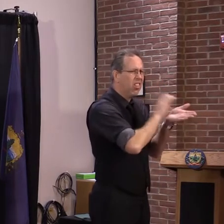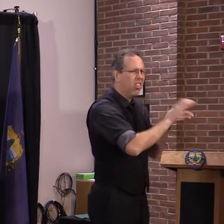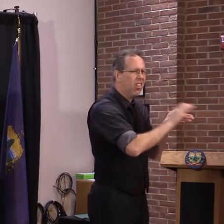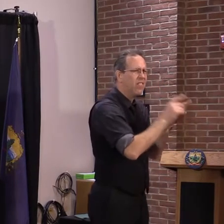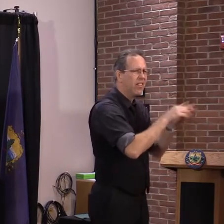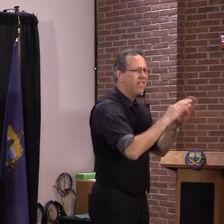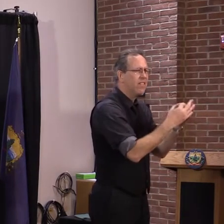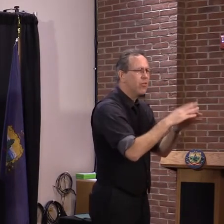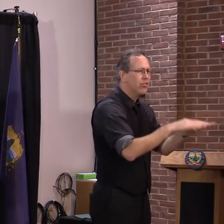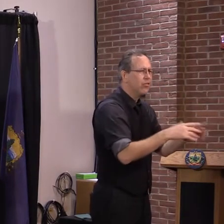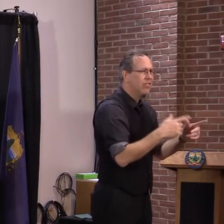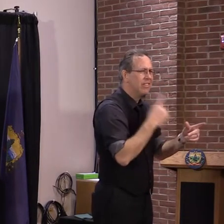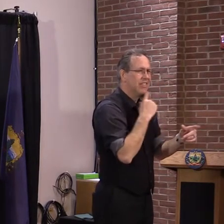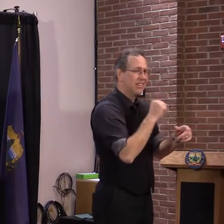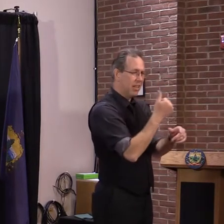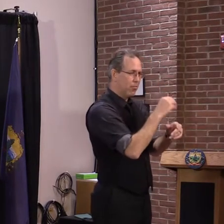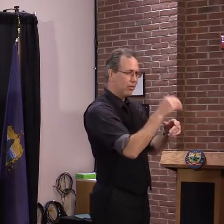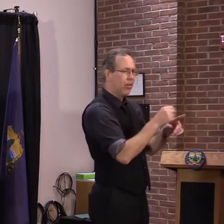10% of Vermonters,